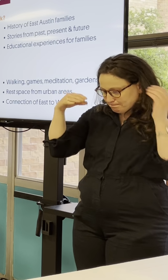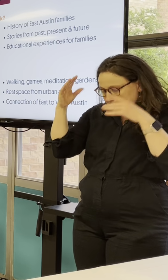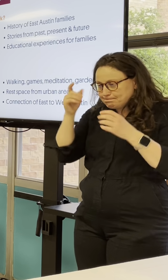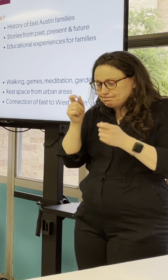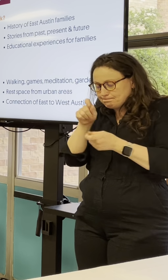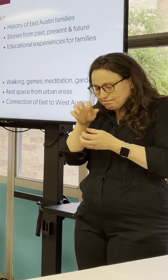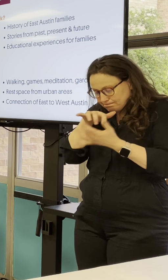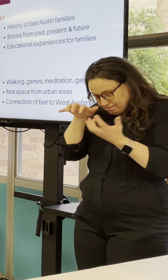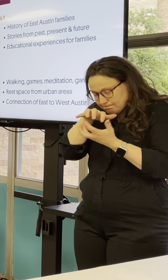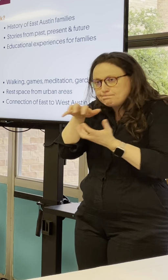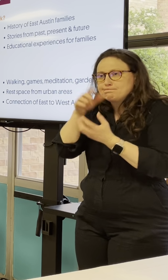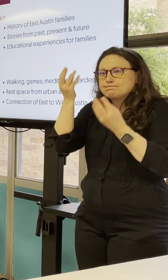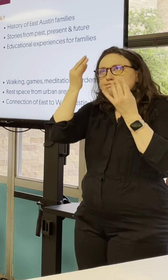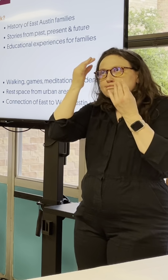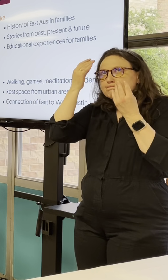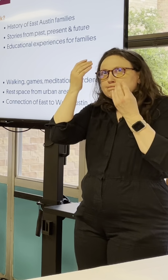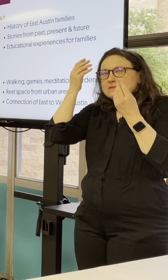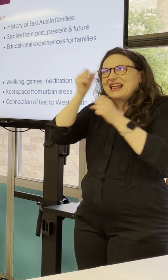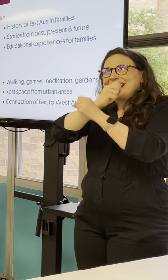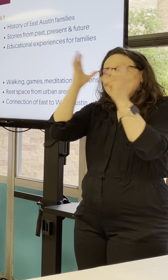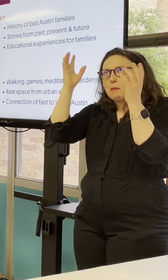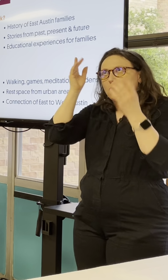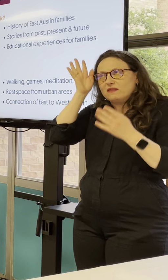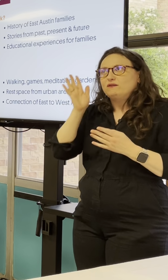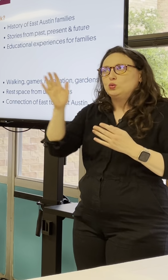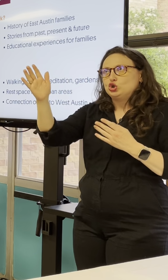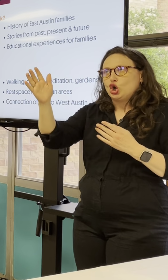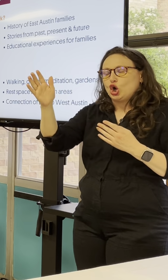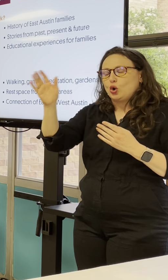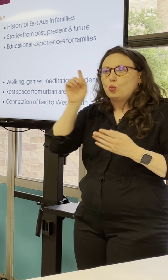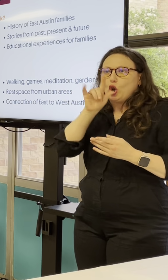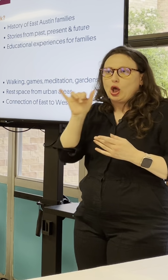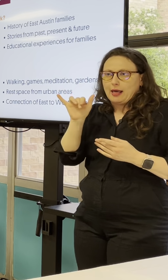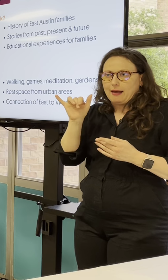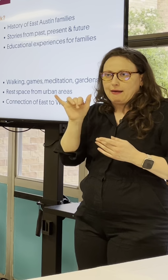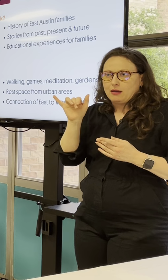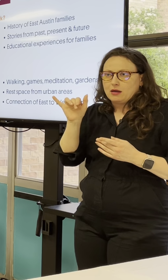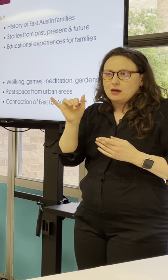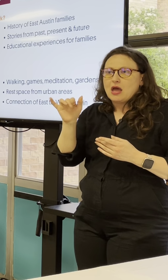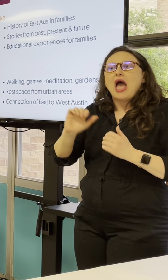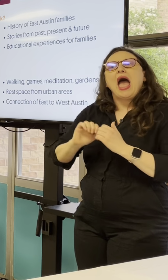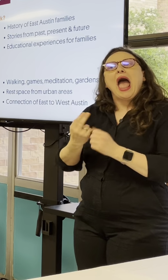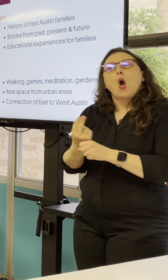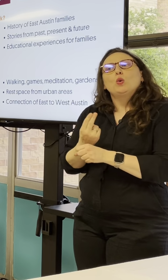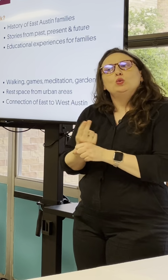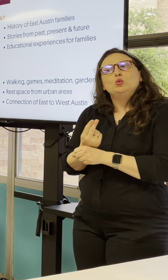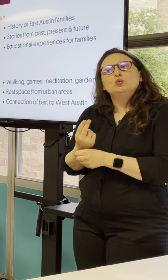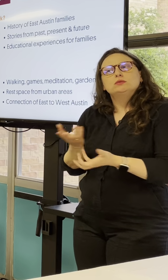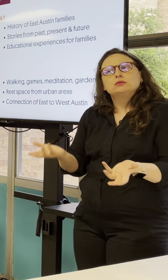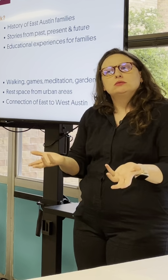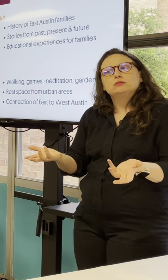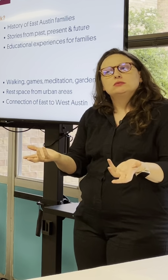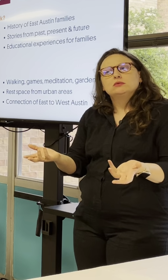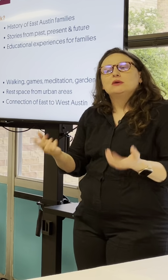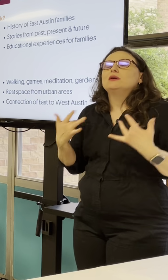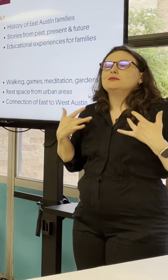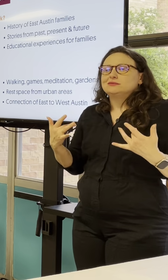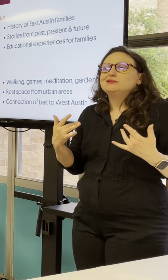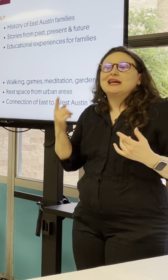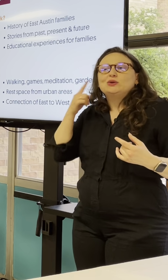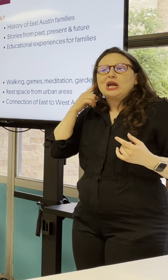the future of this is gonna look like. Now, how do we use this space? When we asked how we can use it, you heard oftentimes from the community, we